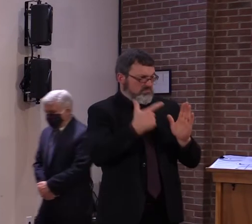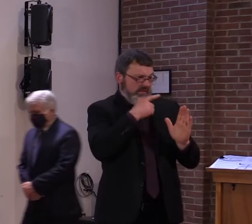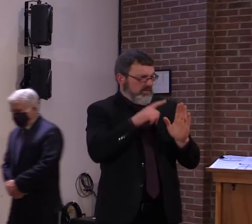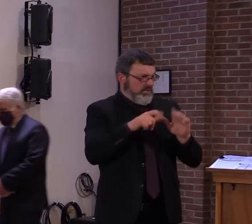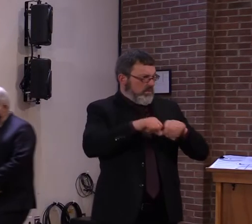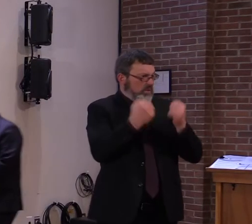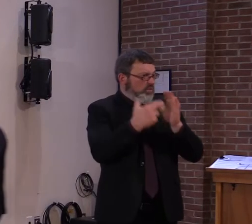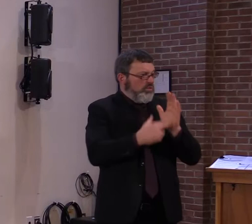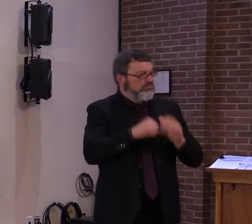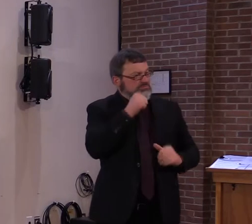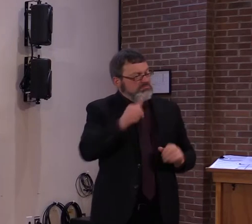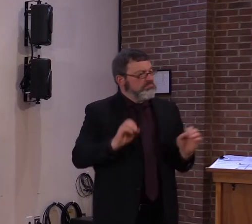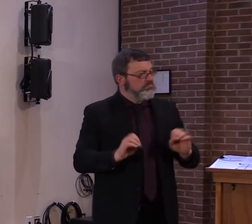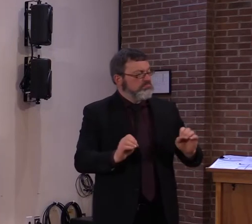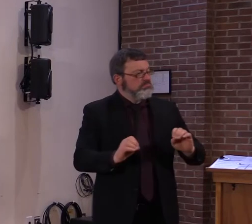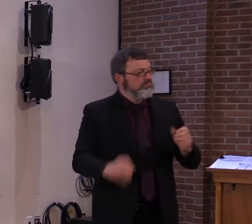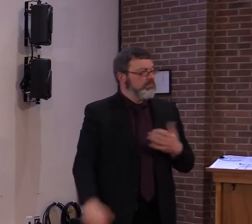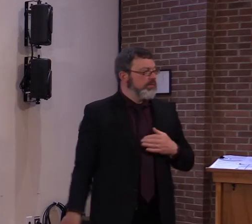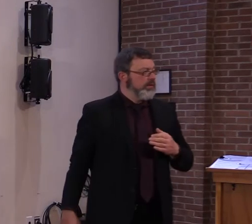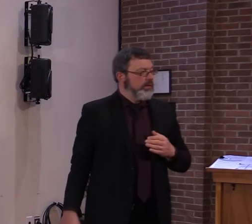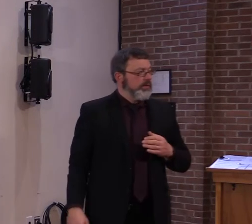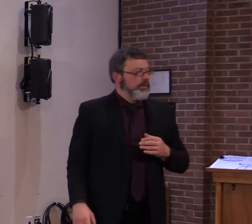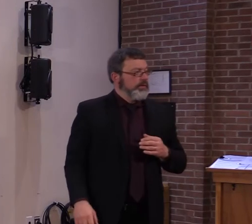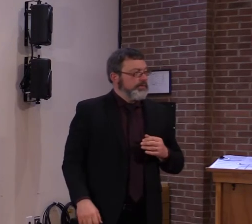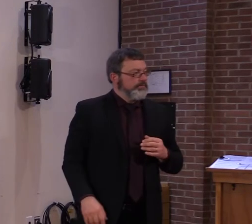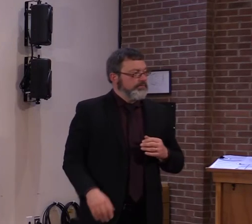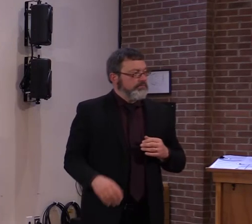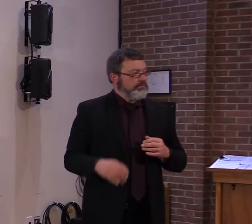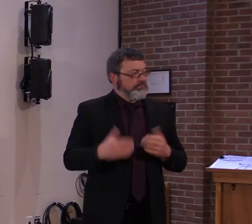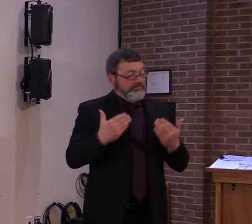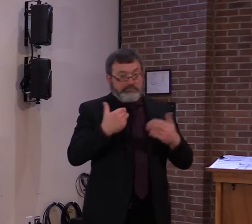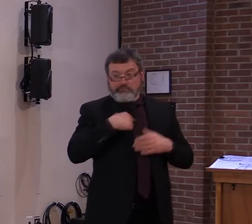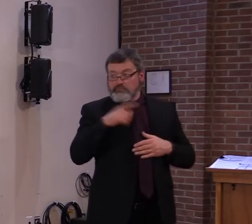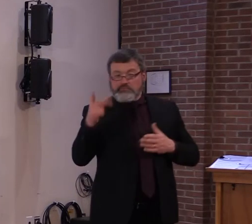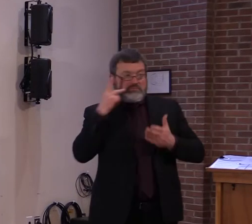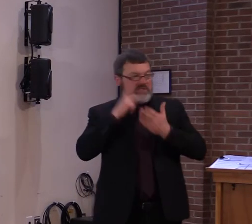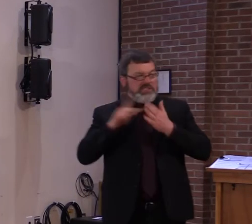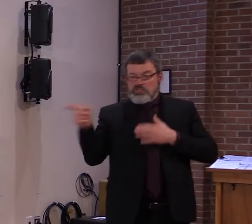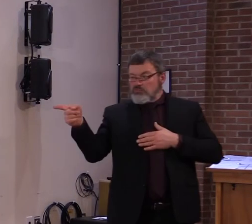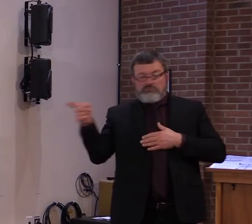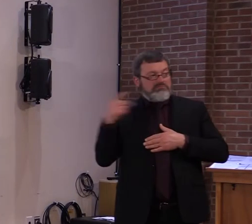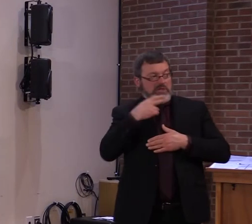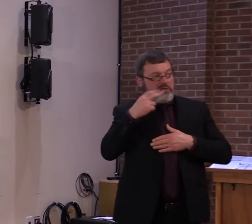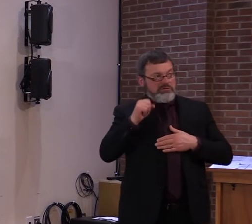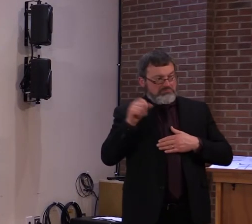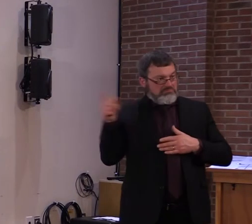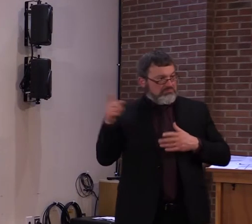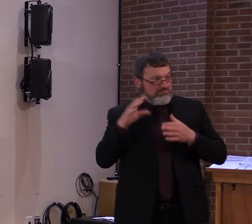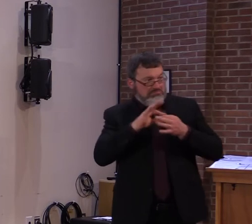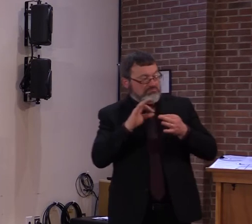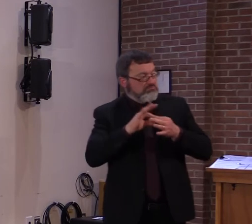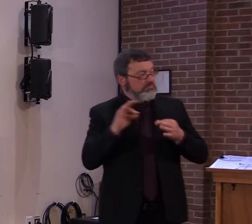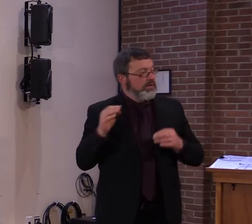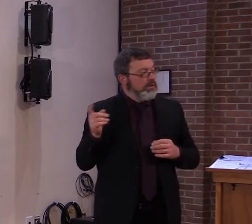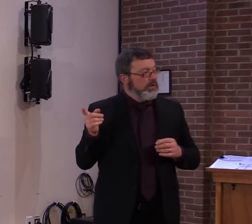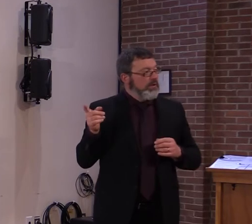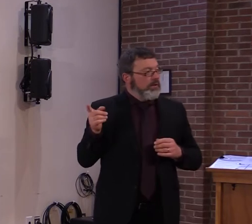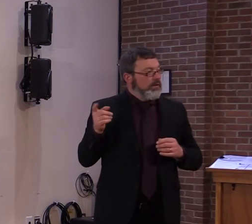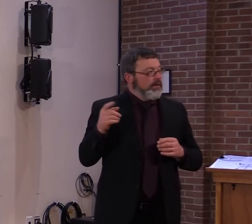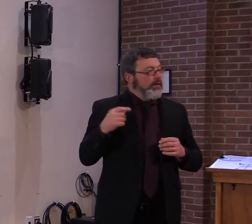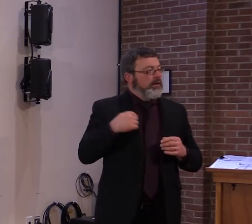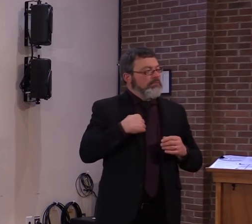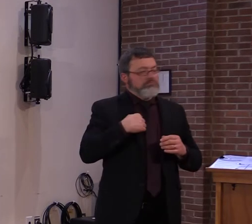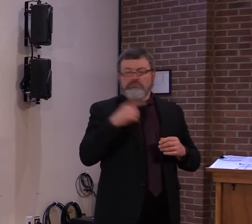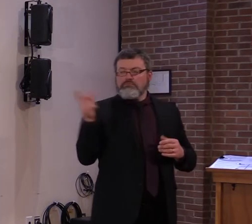Secretary Smith might want to fill in one more comment. Joe, I'm going to take this opportunity to also